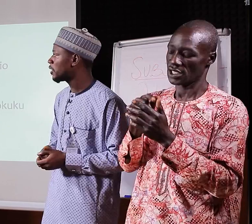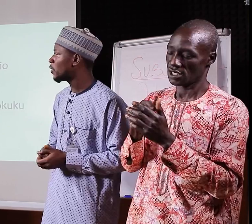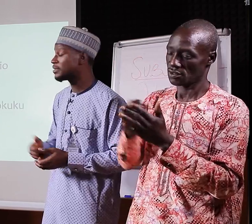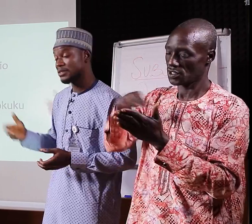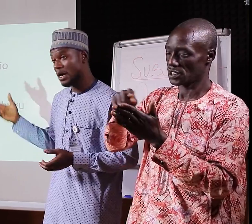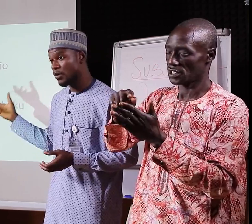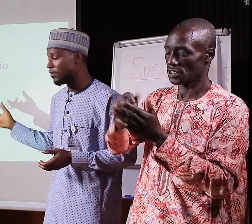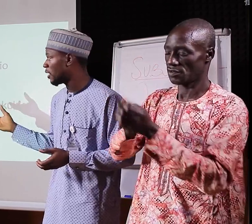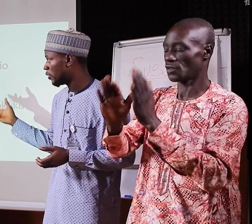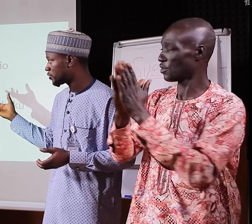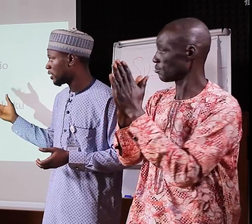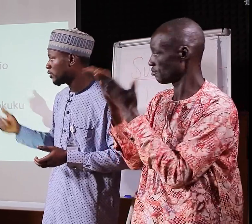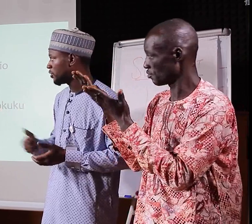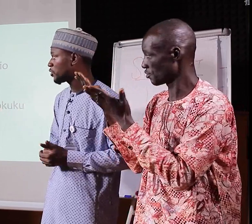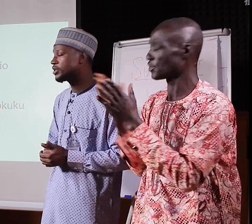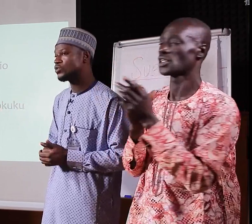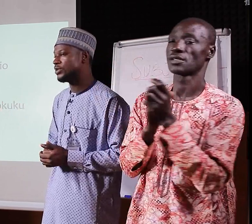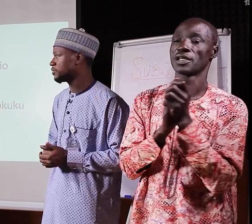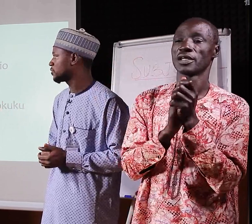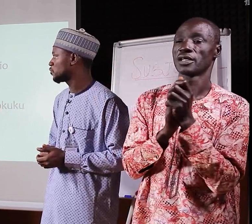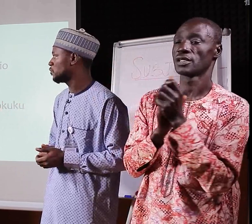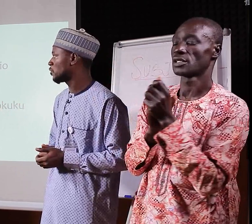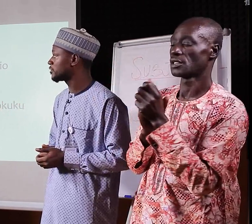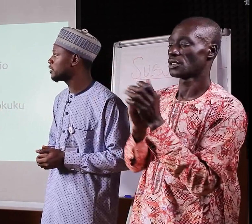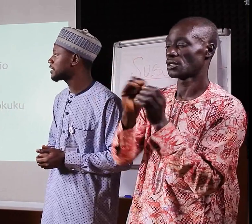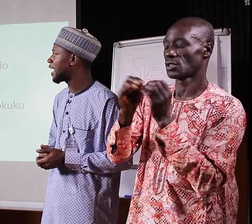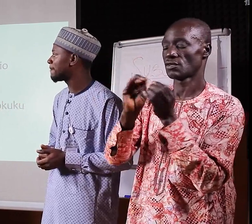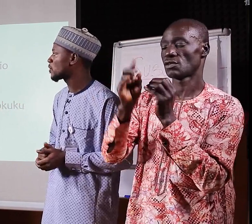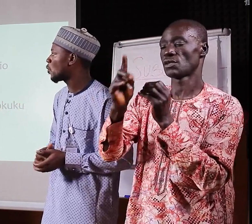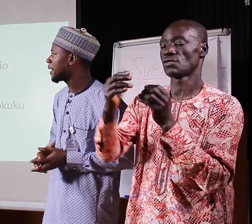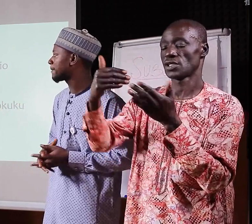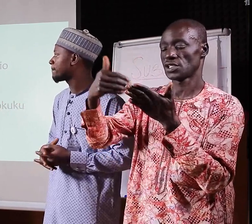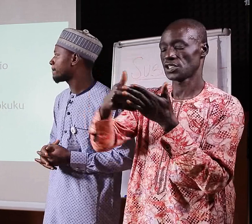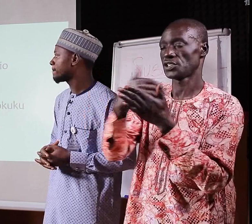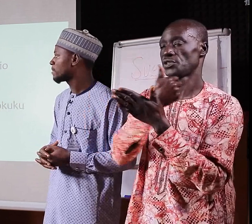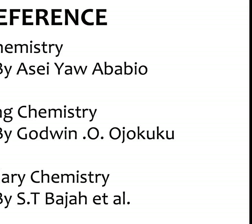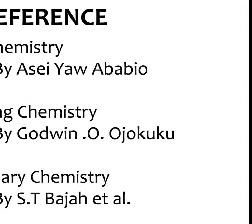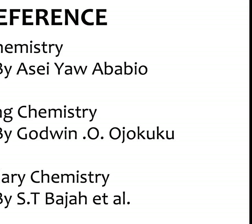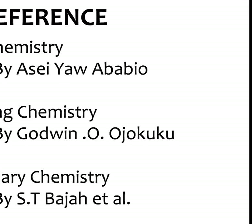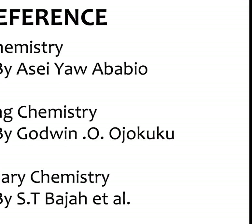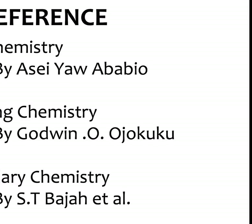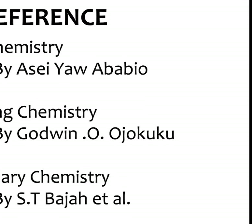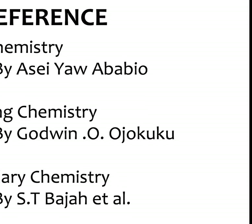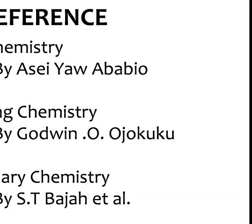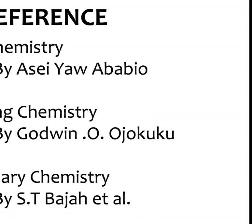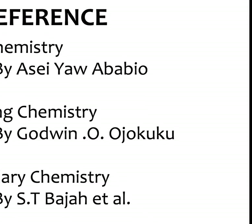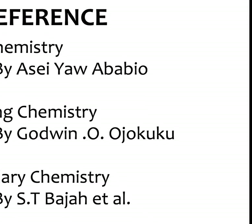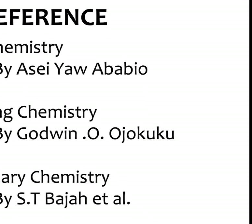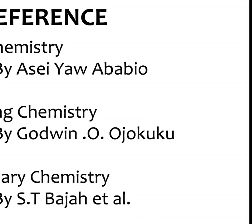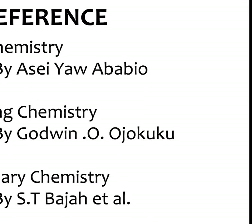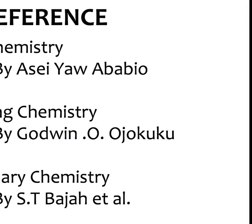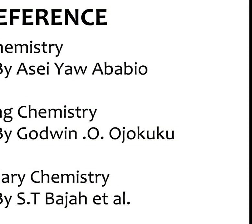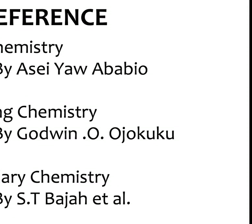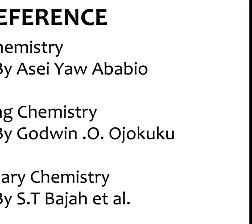most important ones I will encourage you to consult are: 1. New School Chemistry